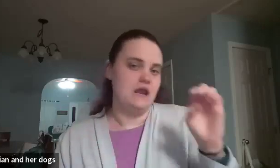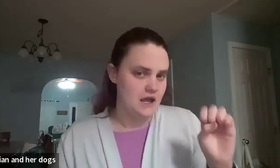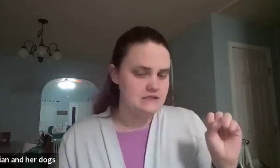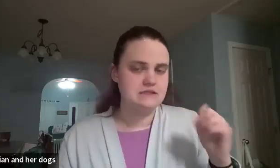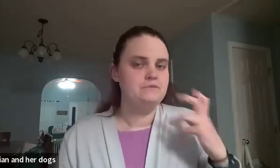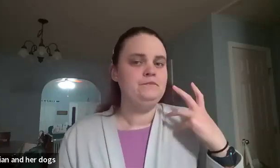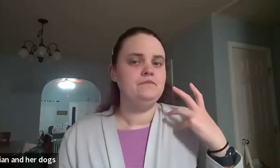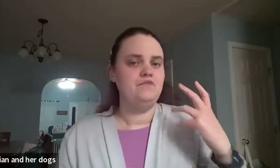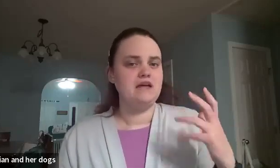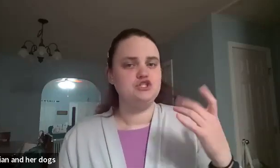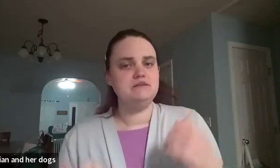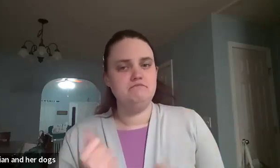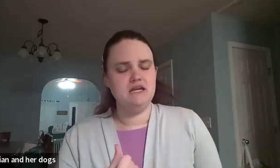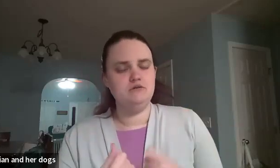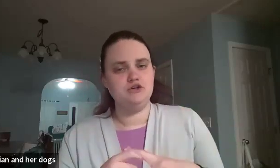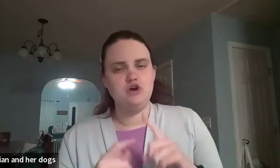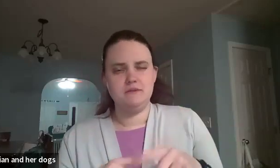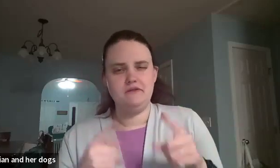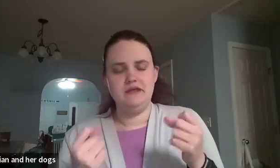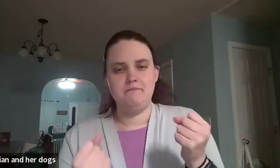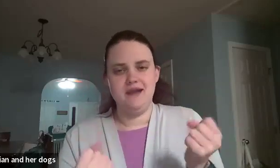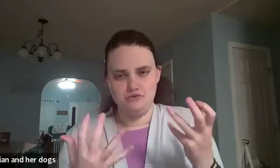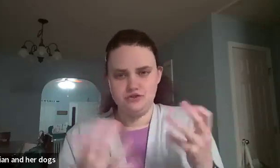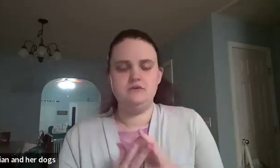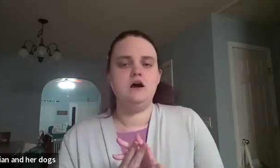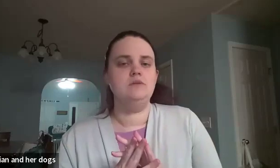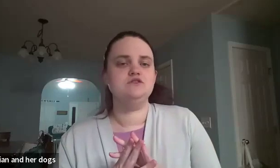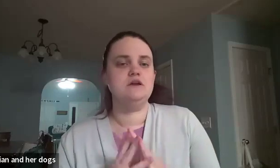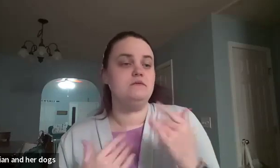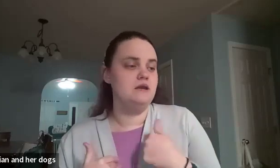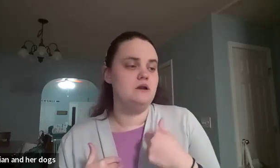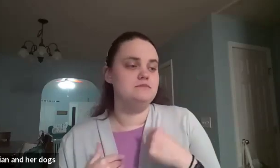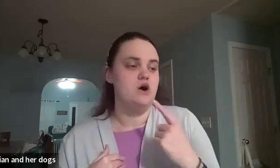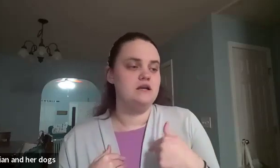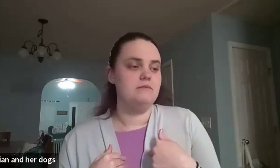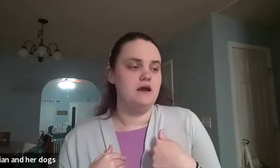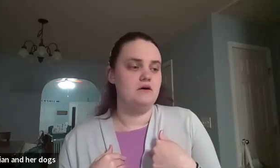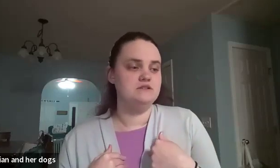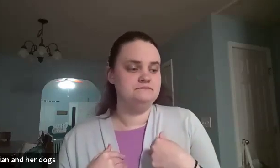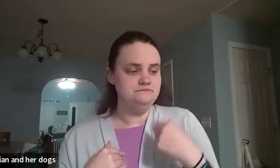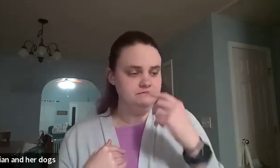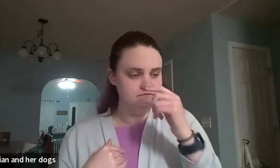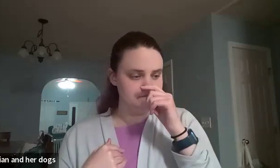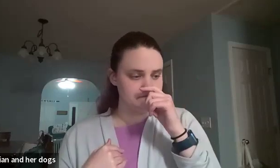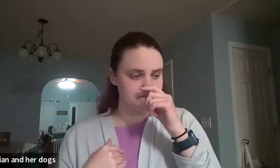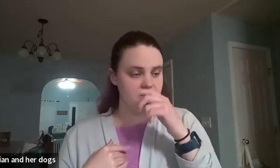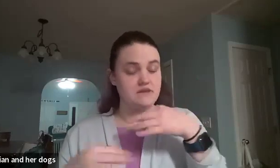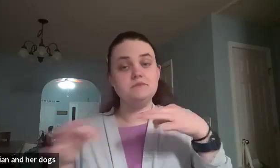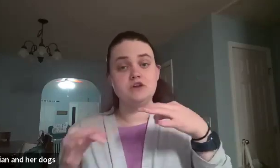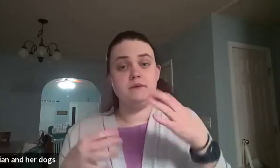that S, that's just embedded when you're talking about the amount. So like for me, when I'm talking about, like if I'm describing